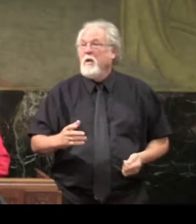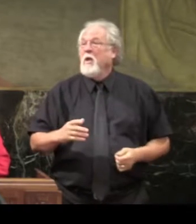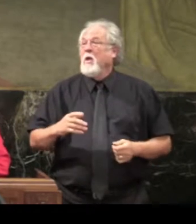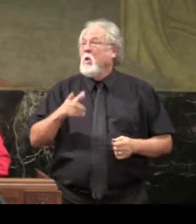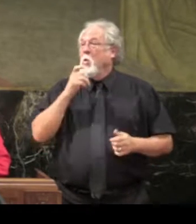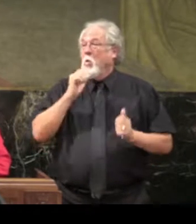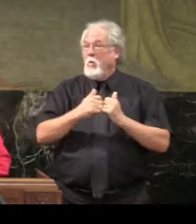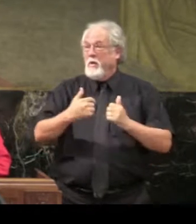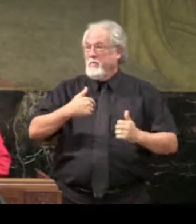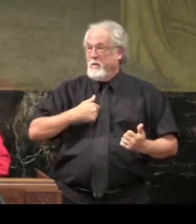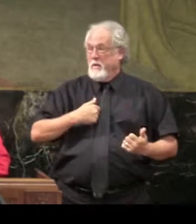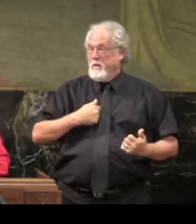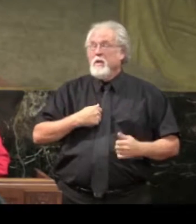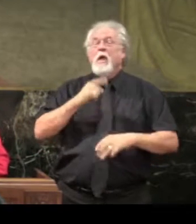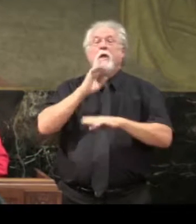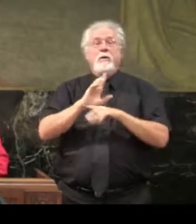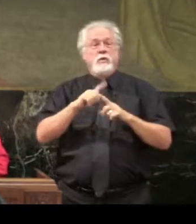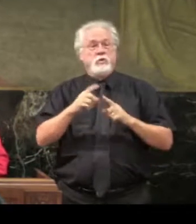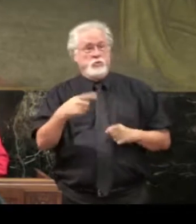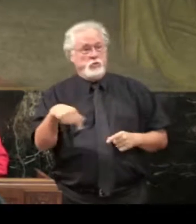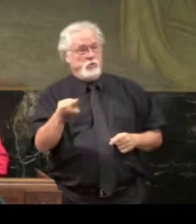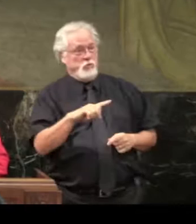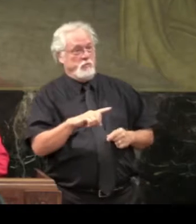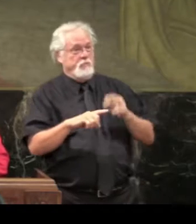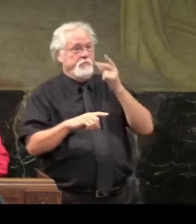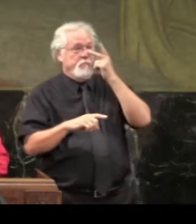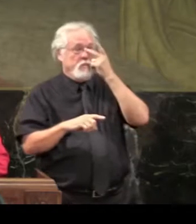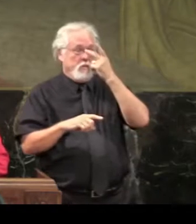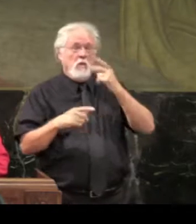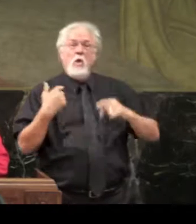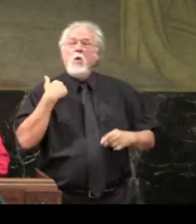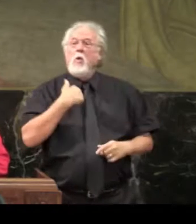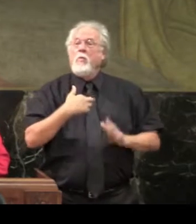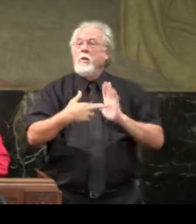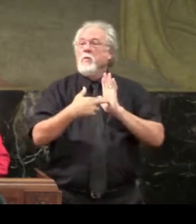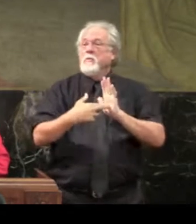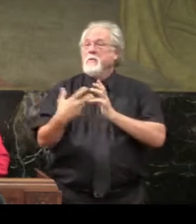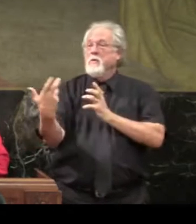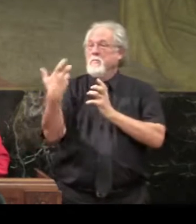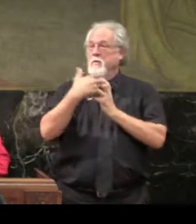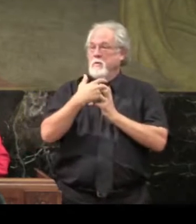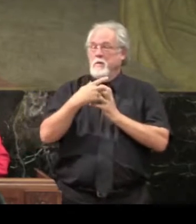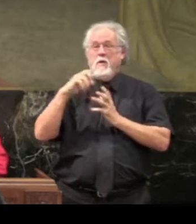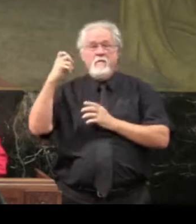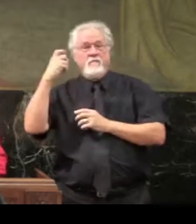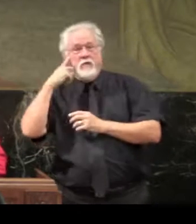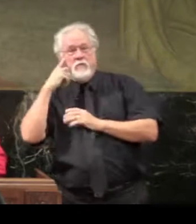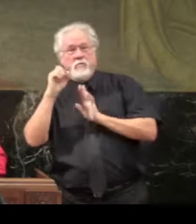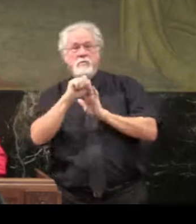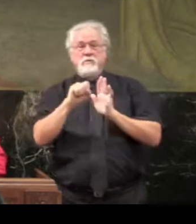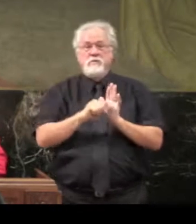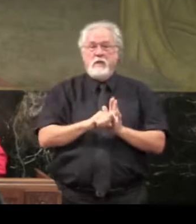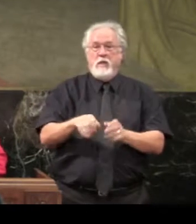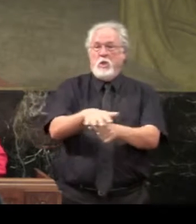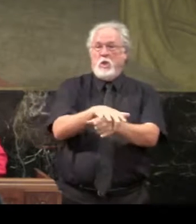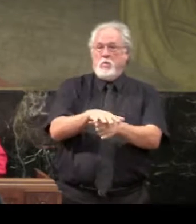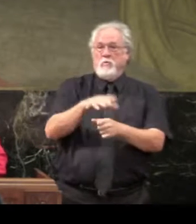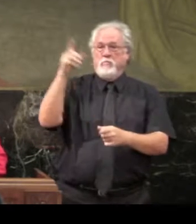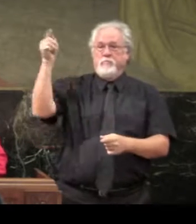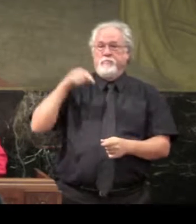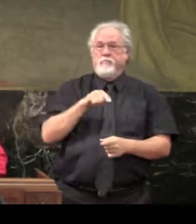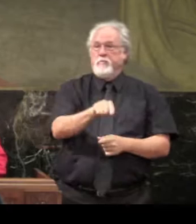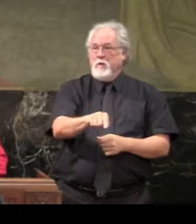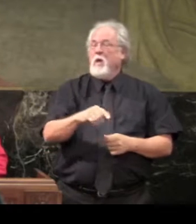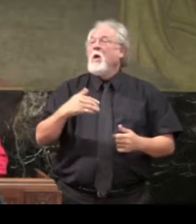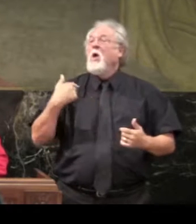me today is committed to you. We represent a partnership of federal, state, and local resources.